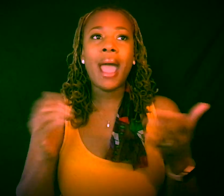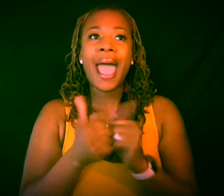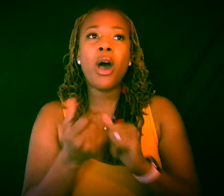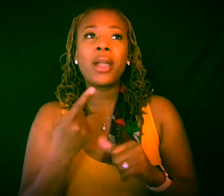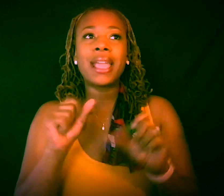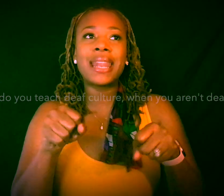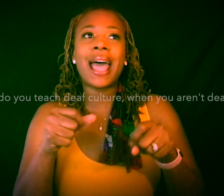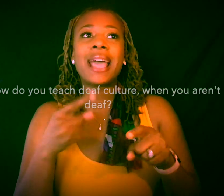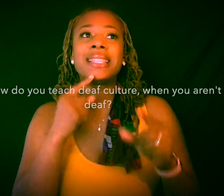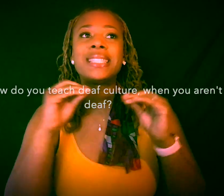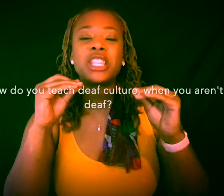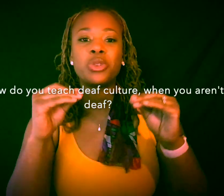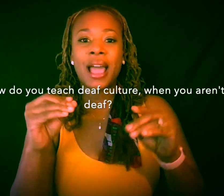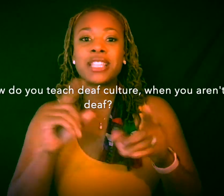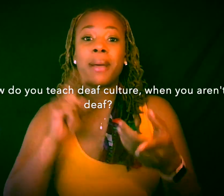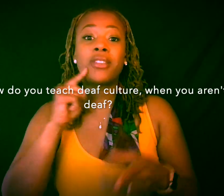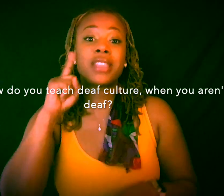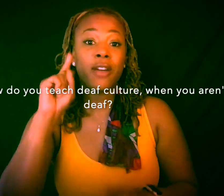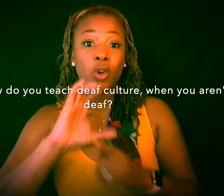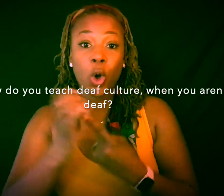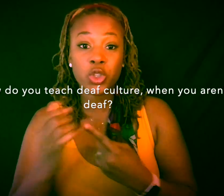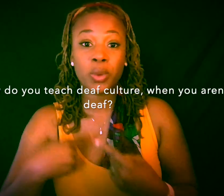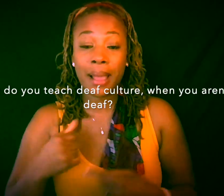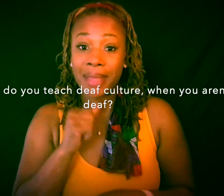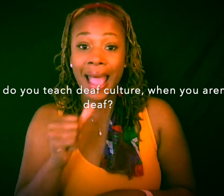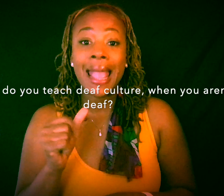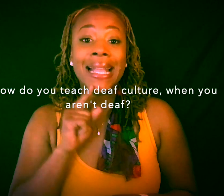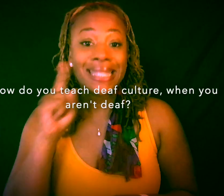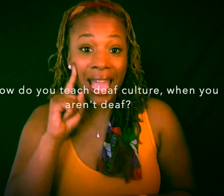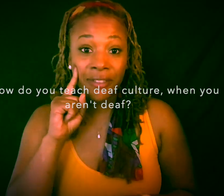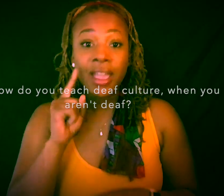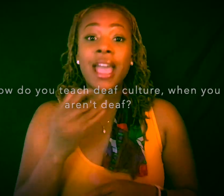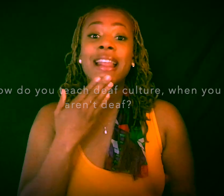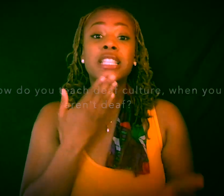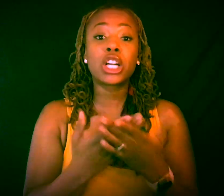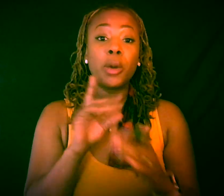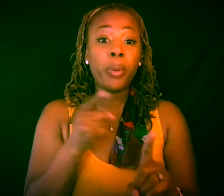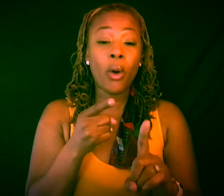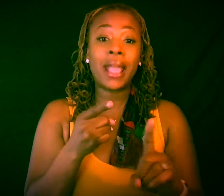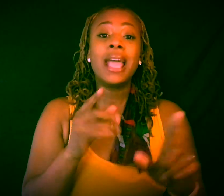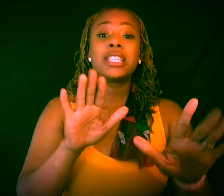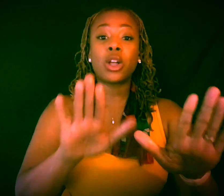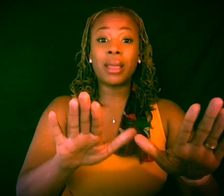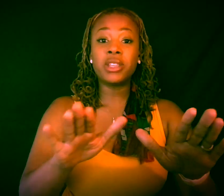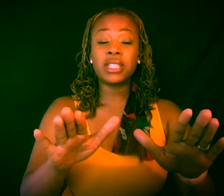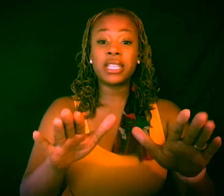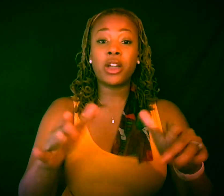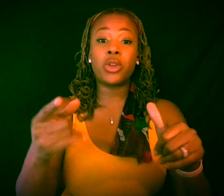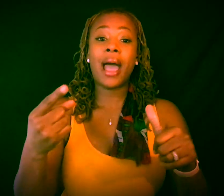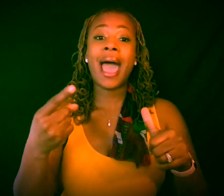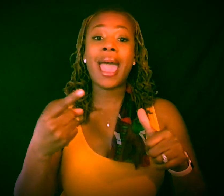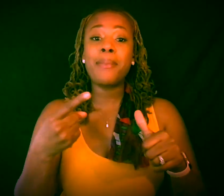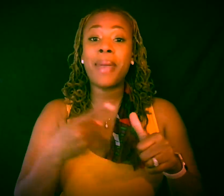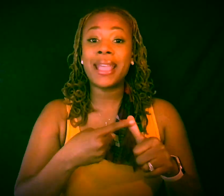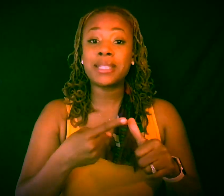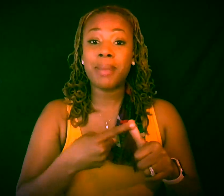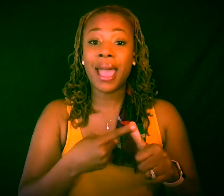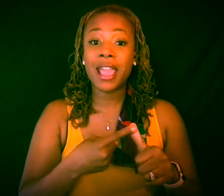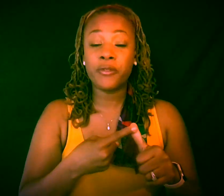how can I teach you guys about deaf culture when I'm not deaf? And that's a good point. So let me just tell you, I base my